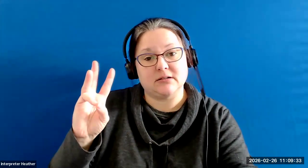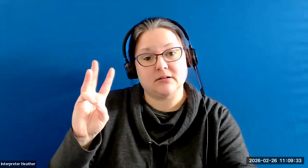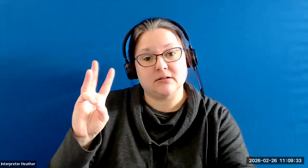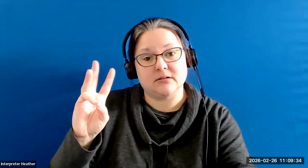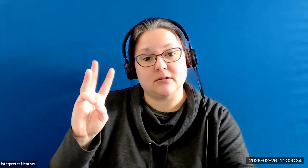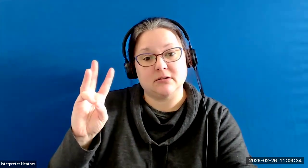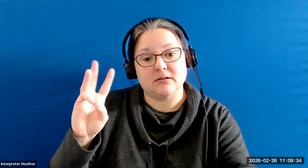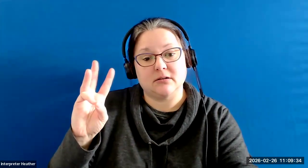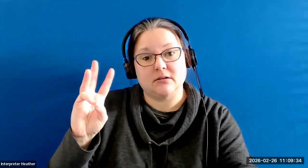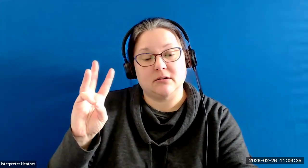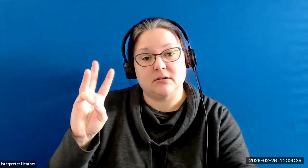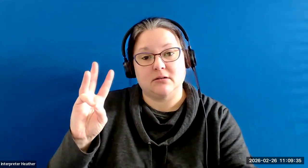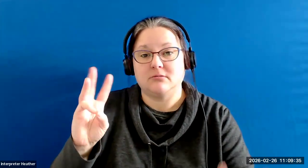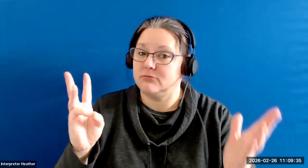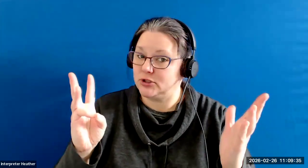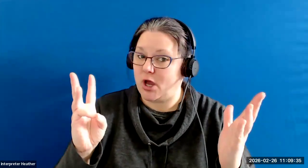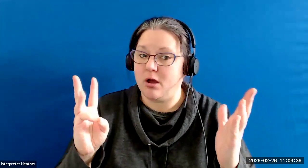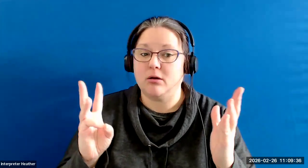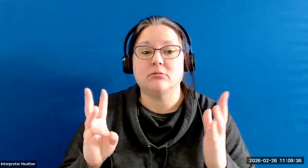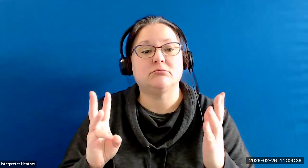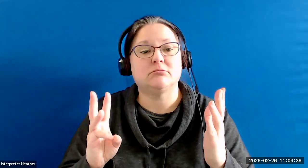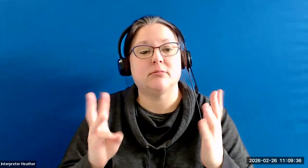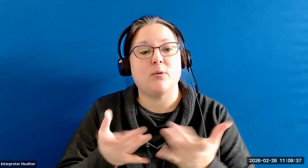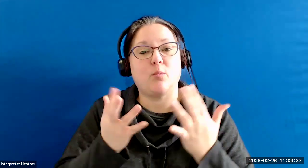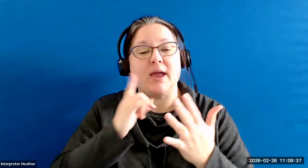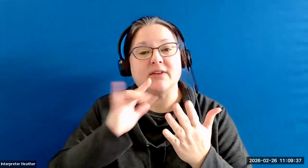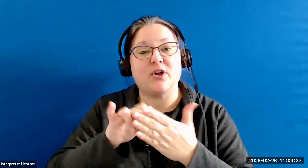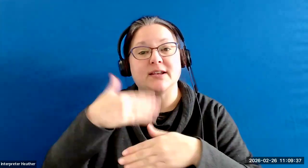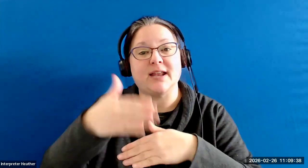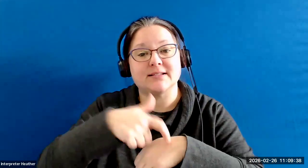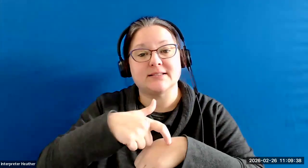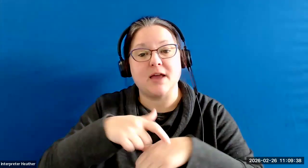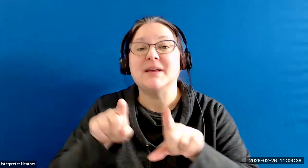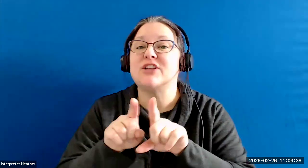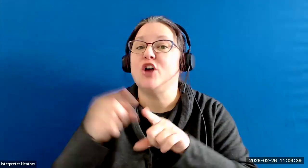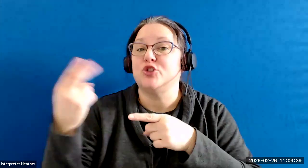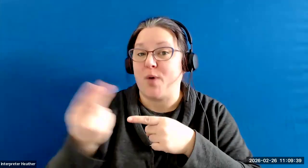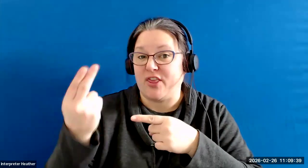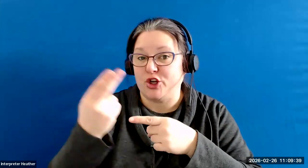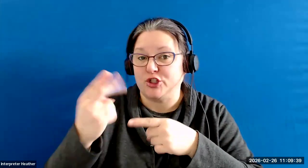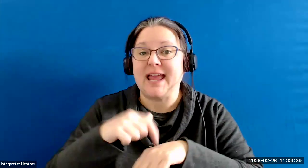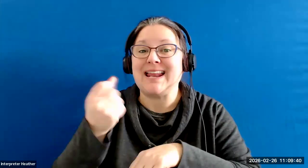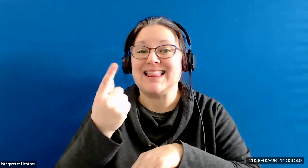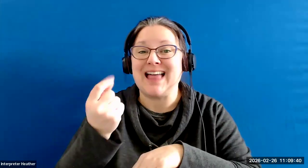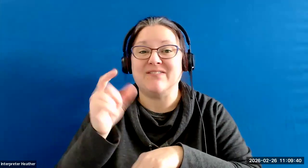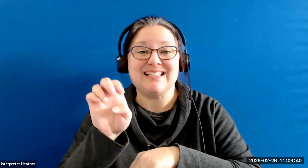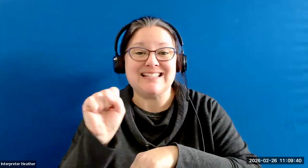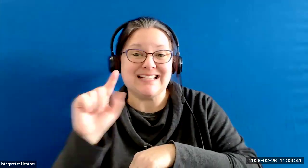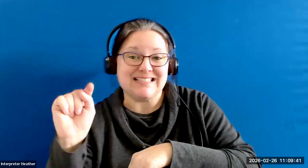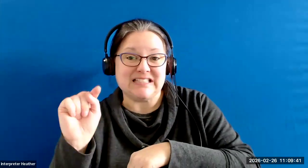So stay tuned. It's also on a Thursday at 11 Eastern.